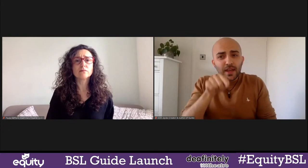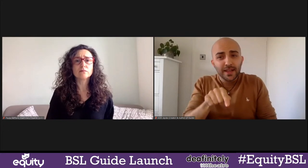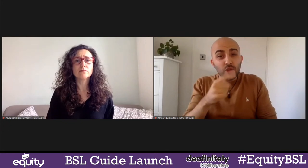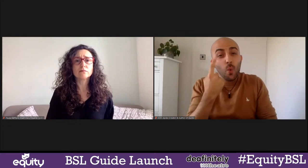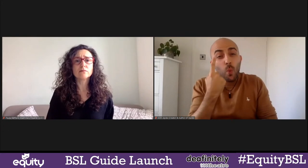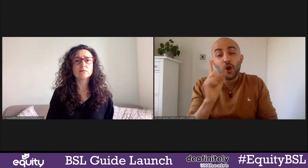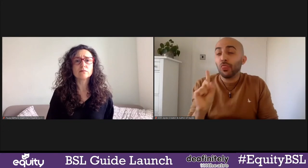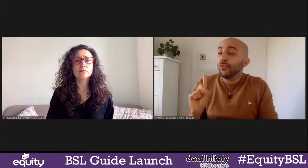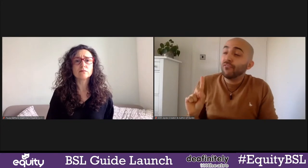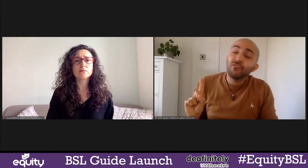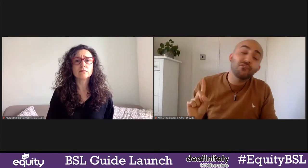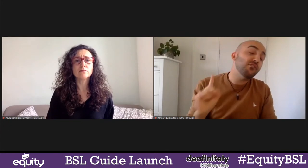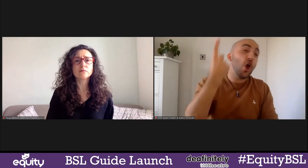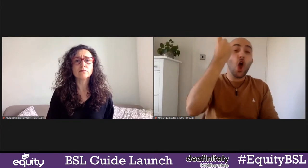day.